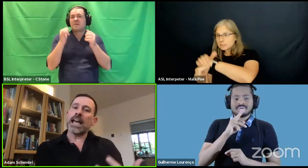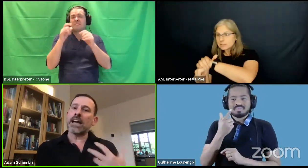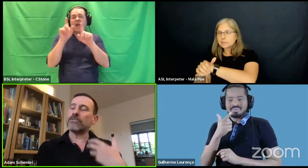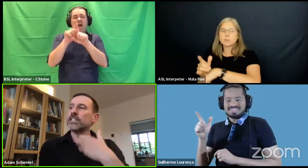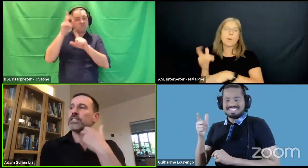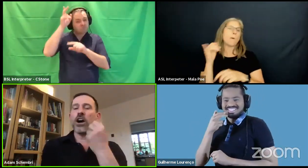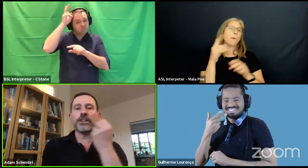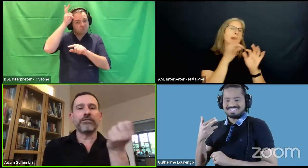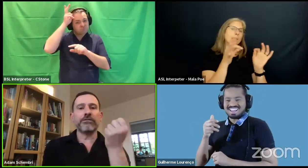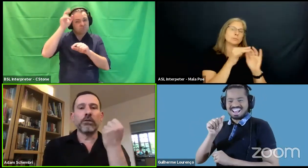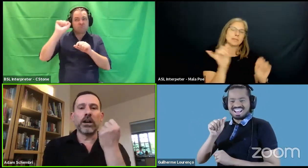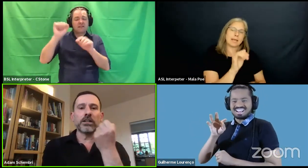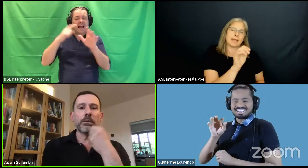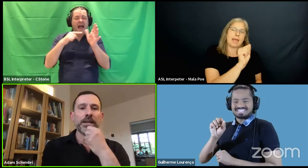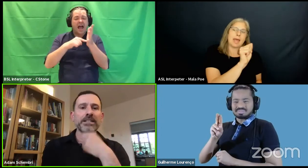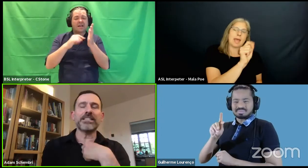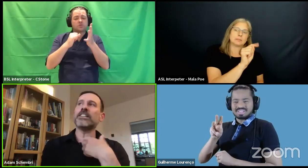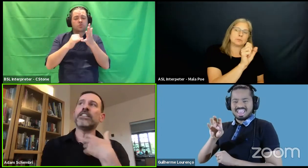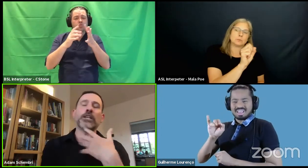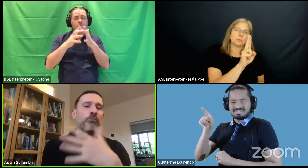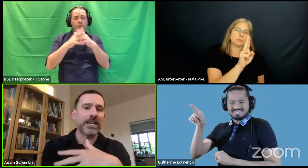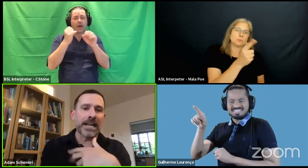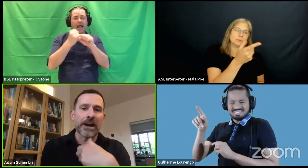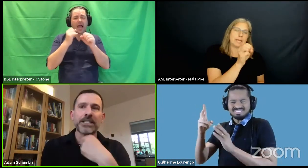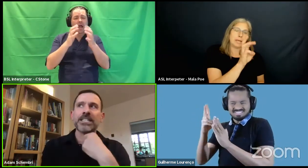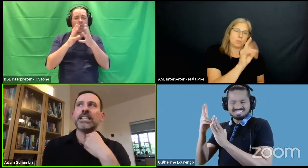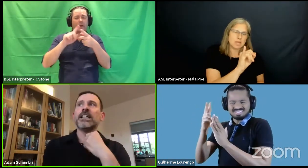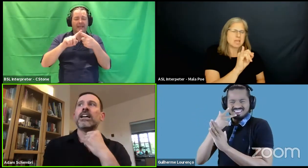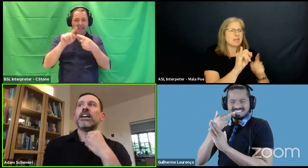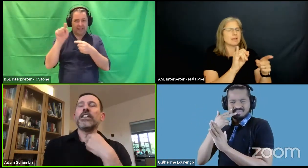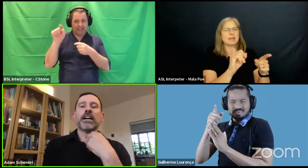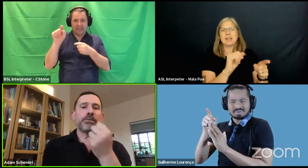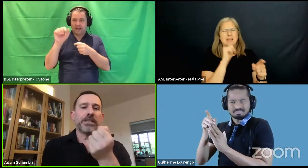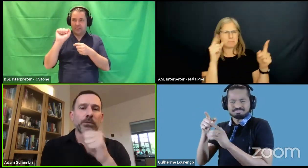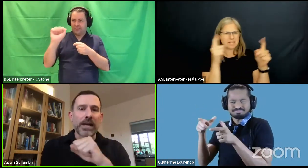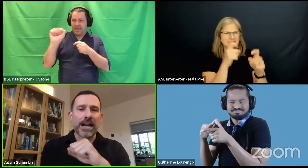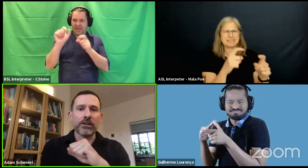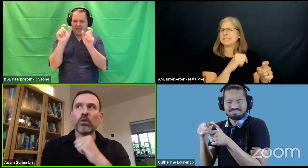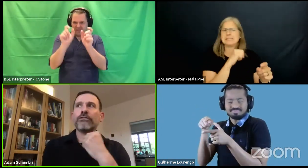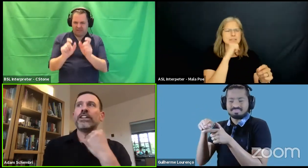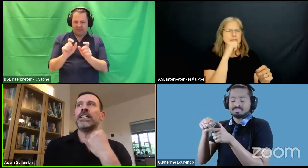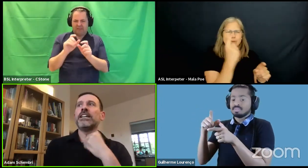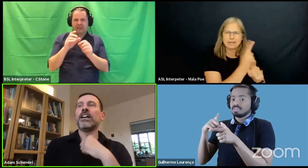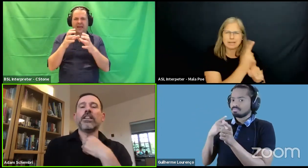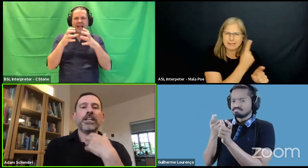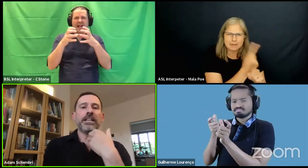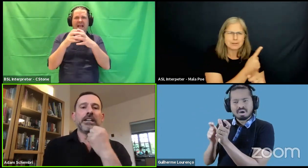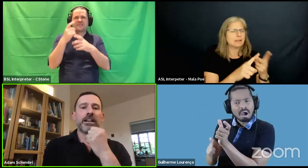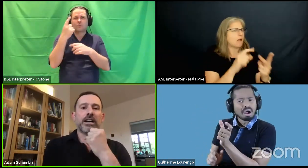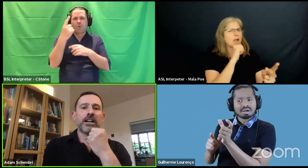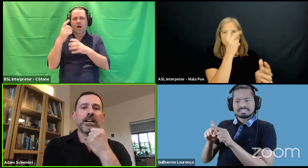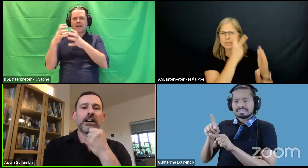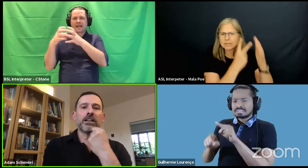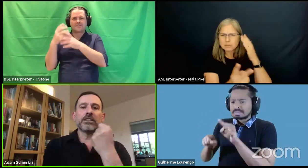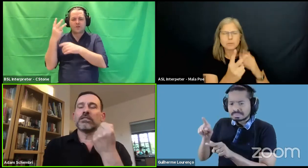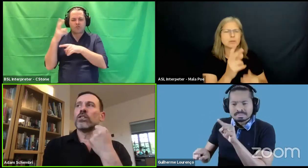that have this kind of complexity, the irregularity, the unpredictable allomorphy, the